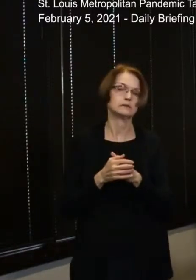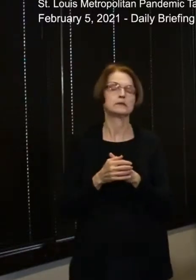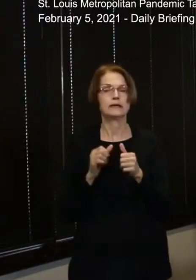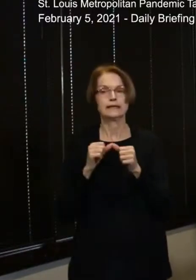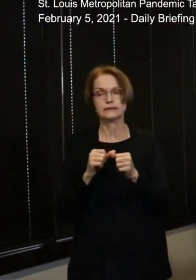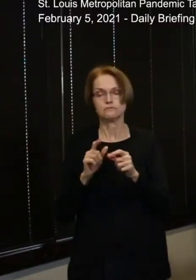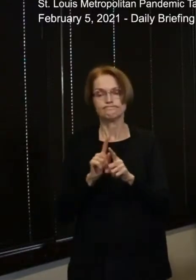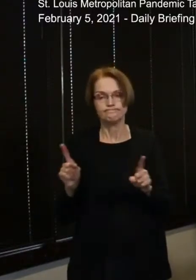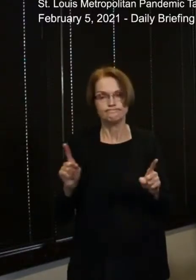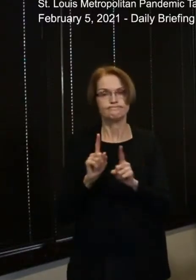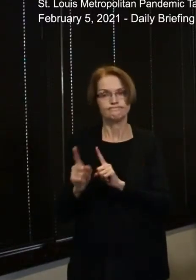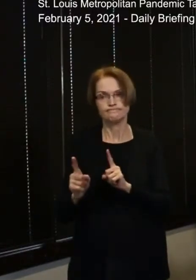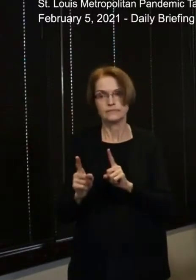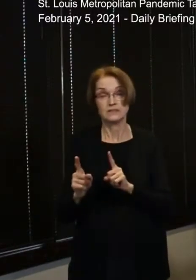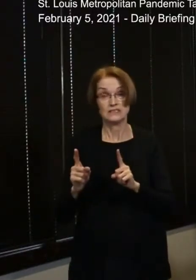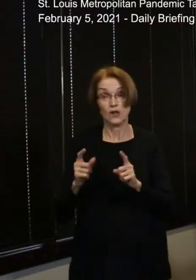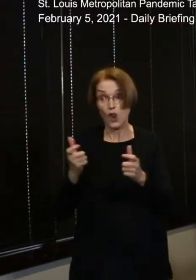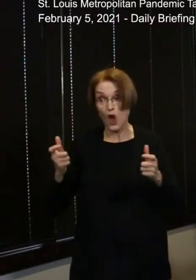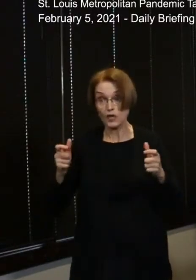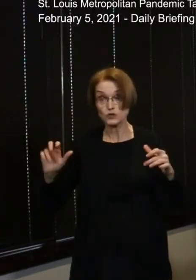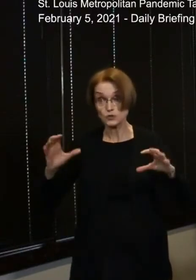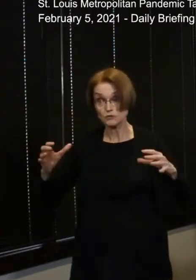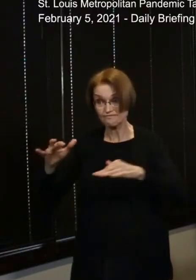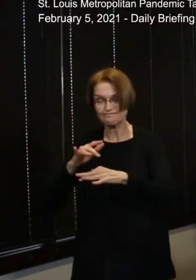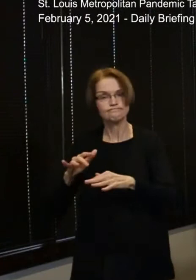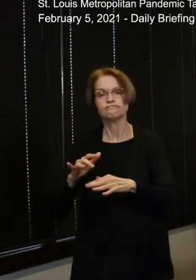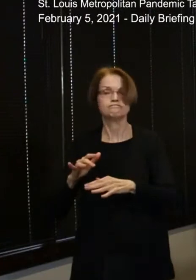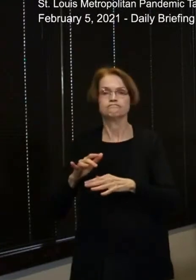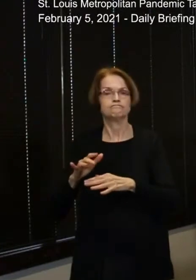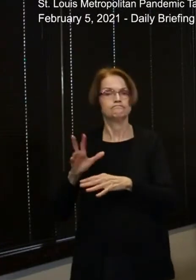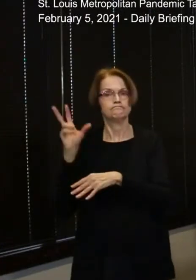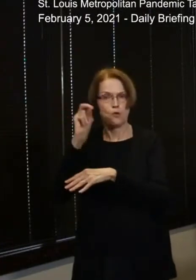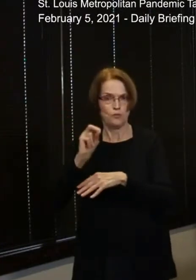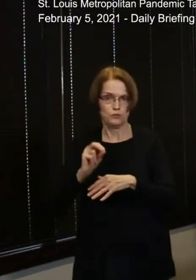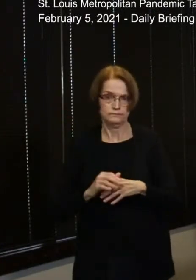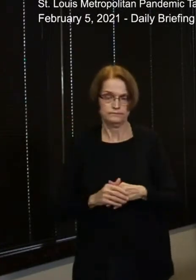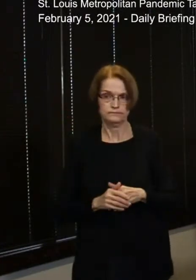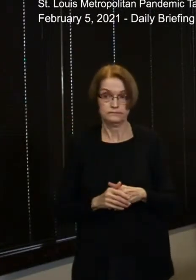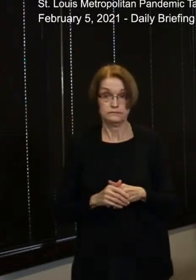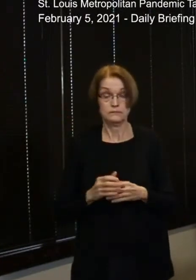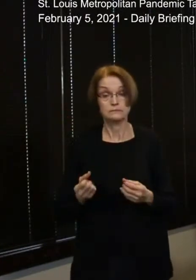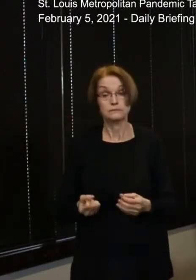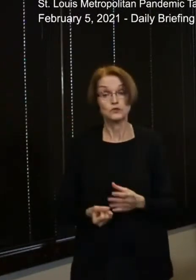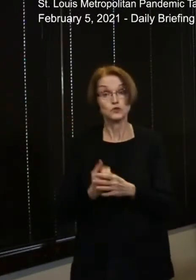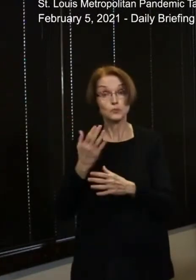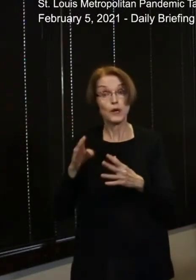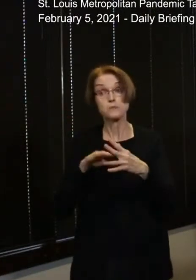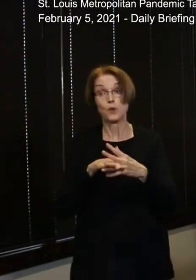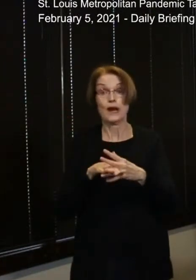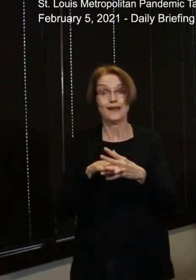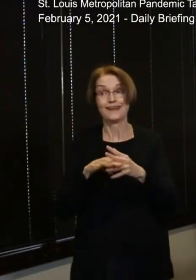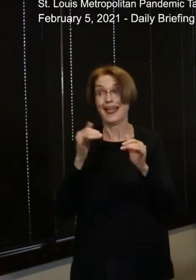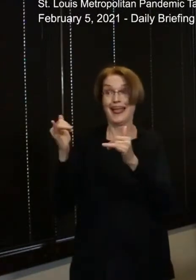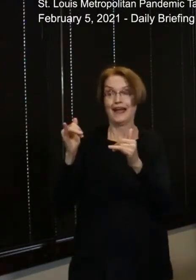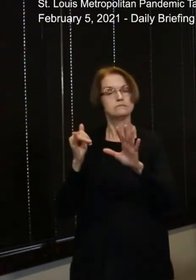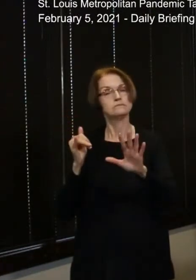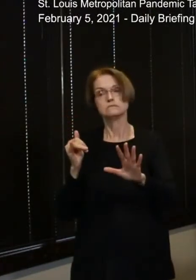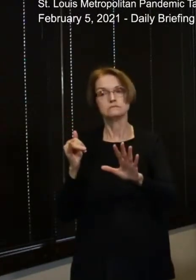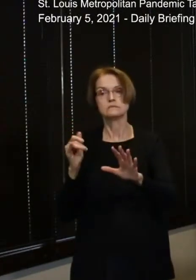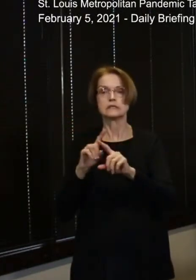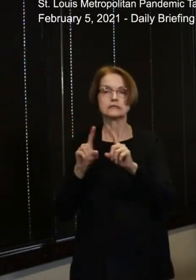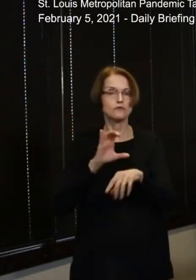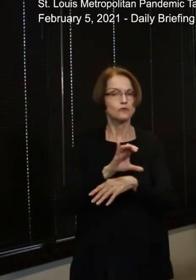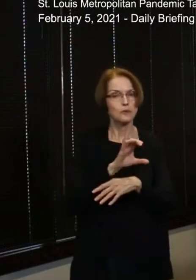continue the social distancing and not gathering in groups. It's in spring break is no different than